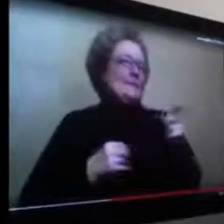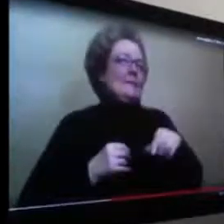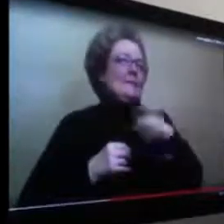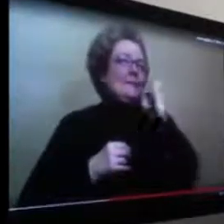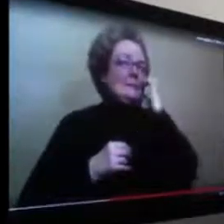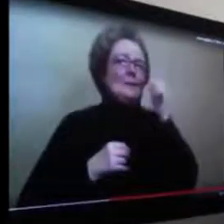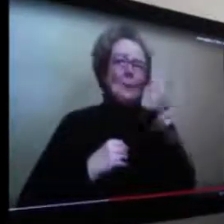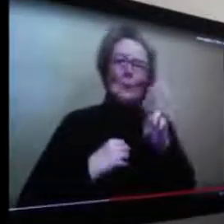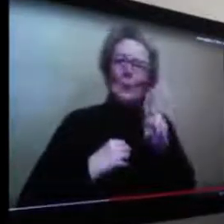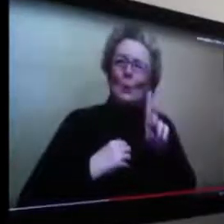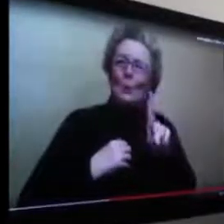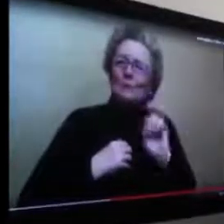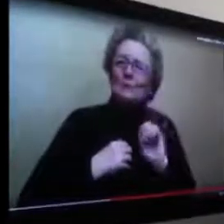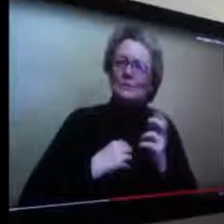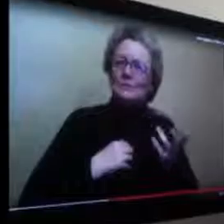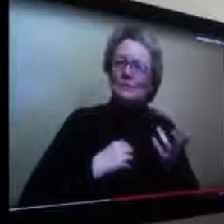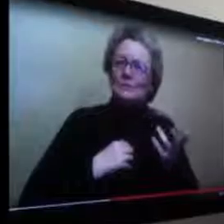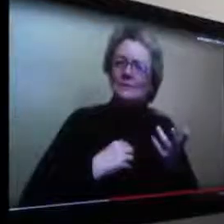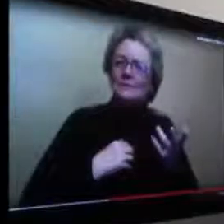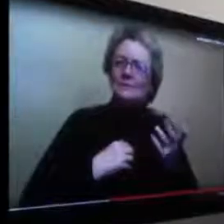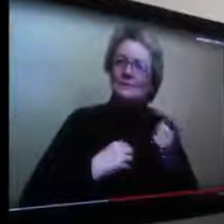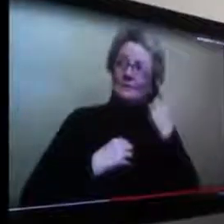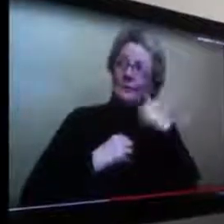I would caution everyone to